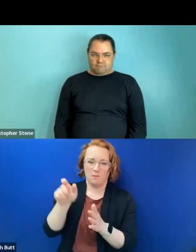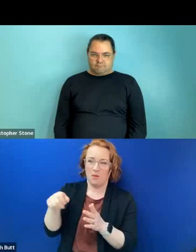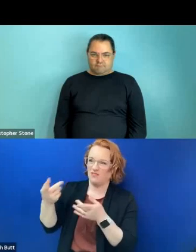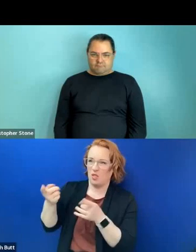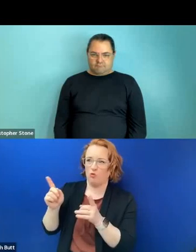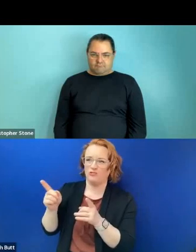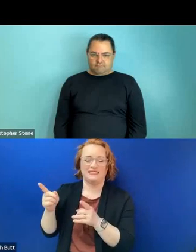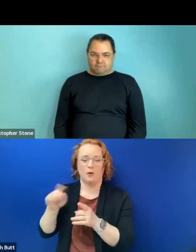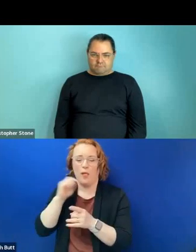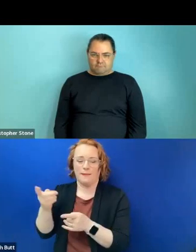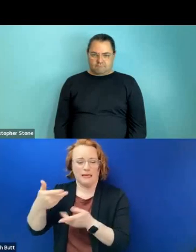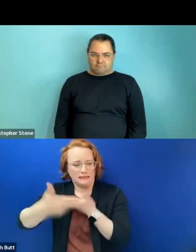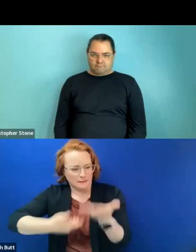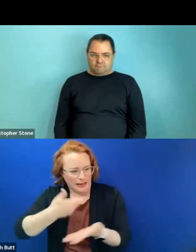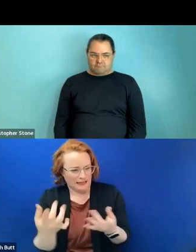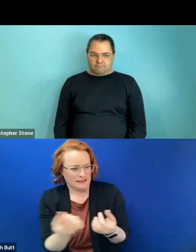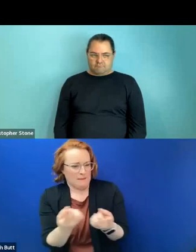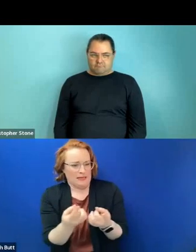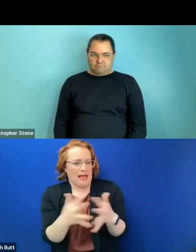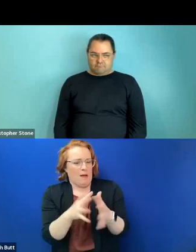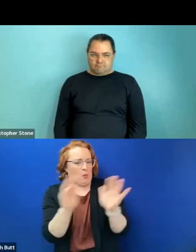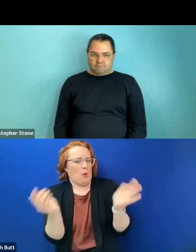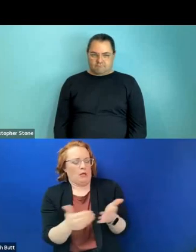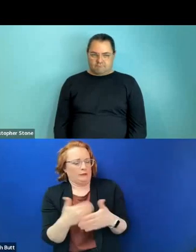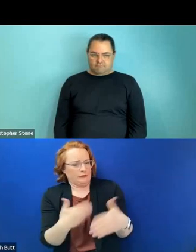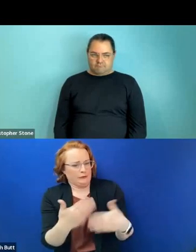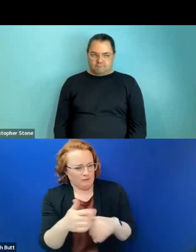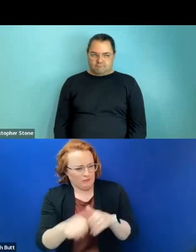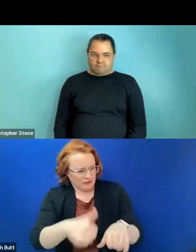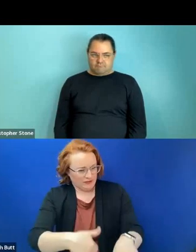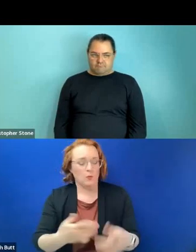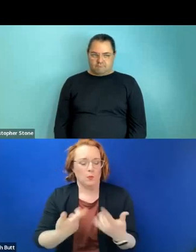a specific thing of how the world works.